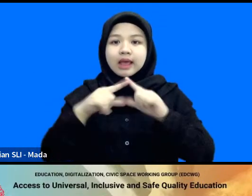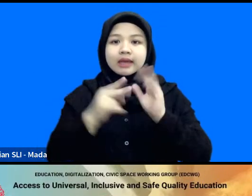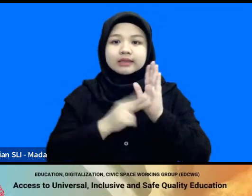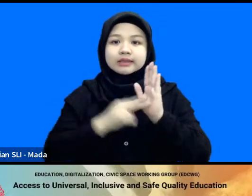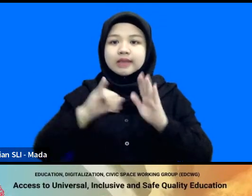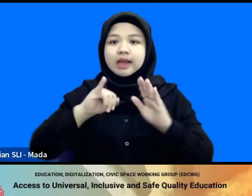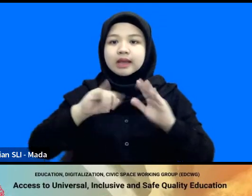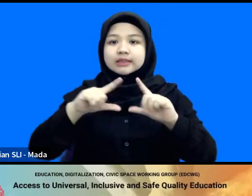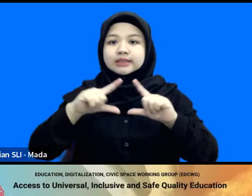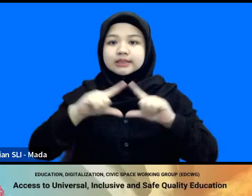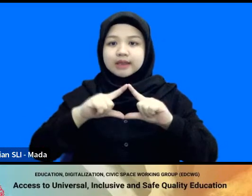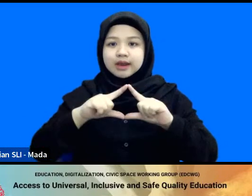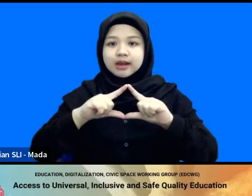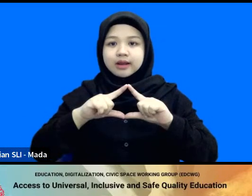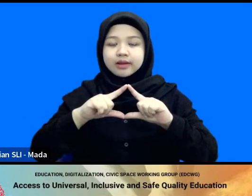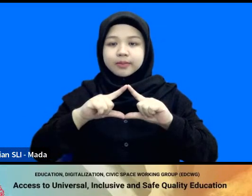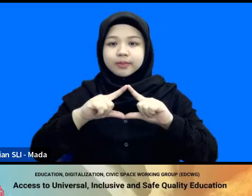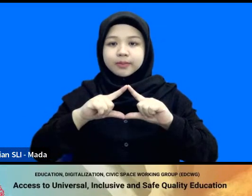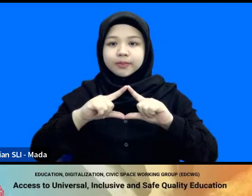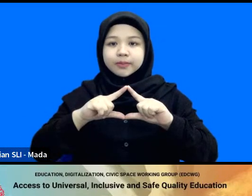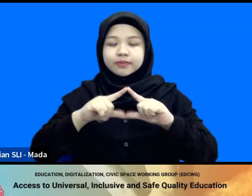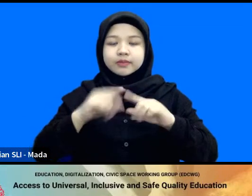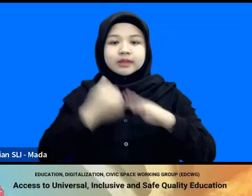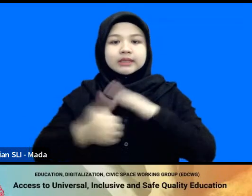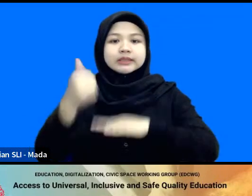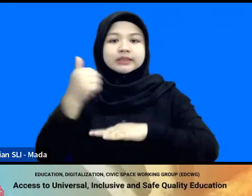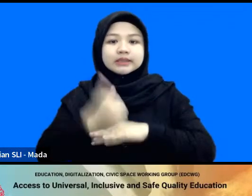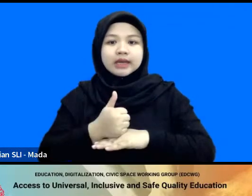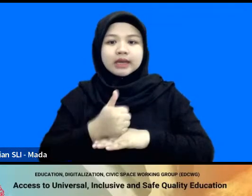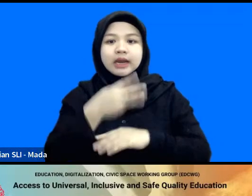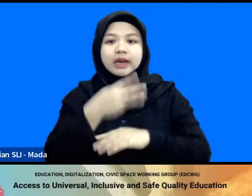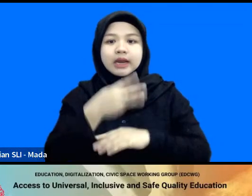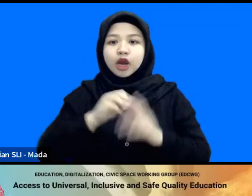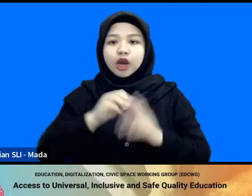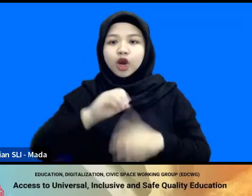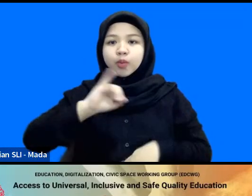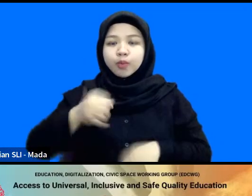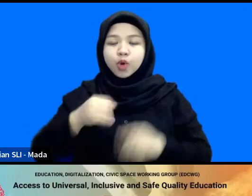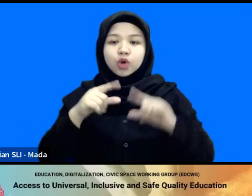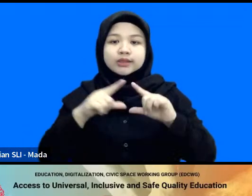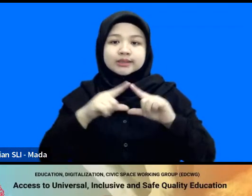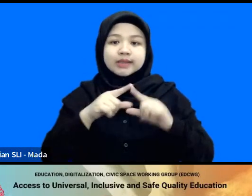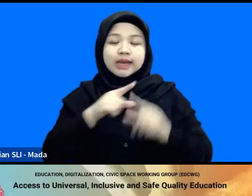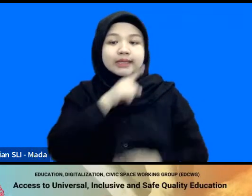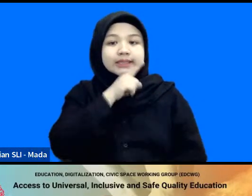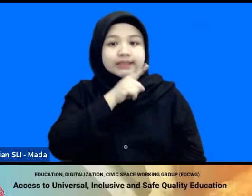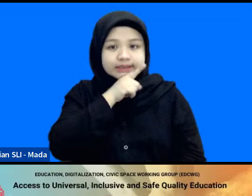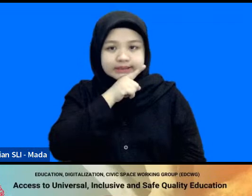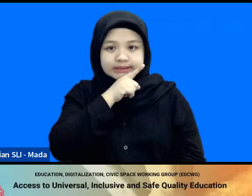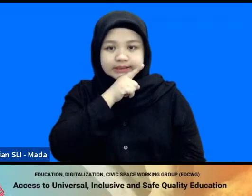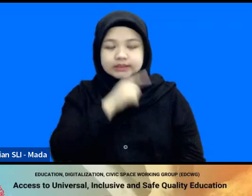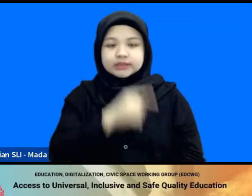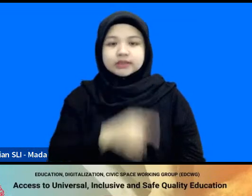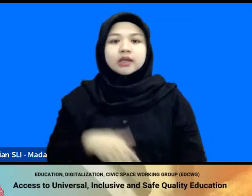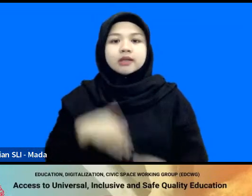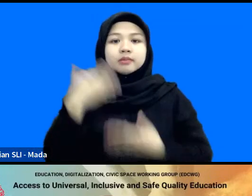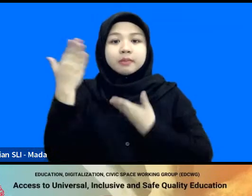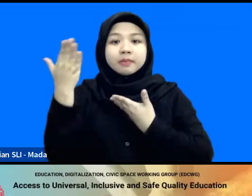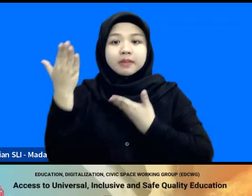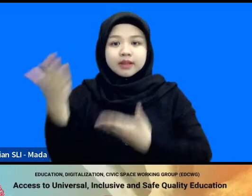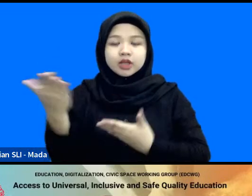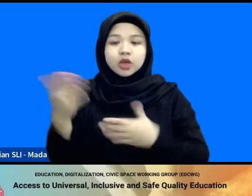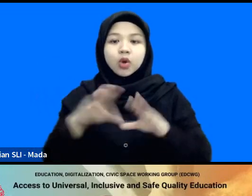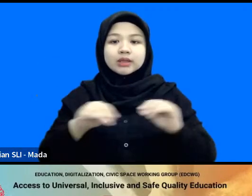chair of Umoja UK, a UK registered charity. And she has worked for 8 years with Save the Children UK and